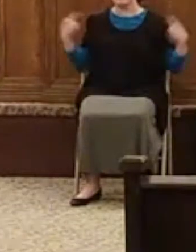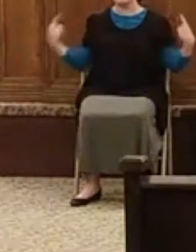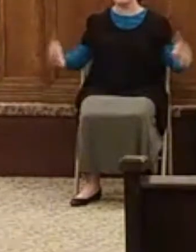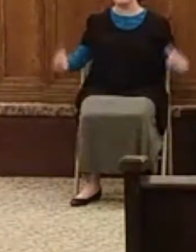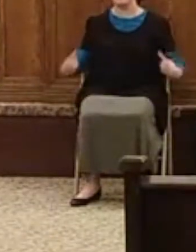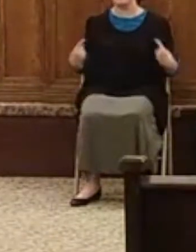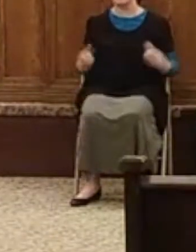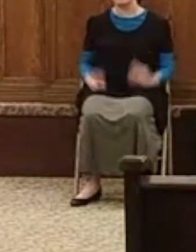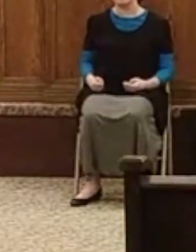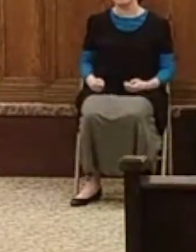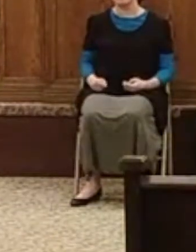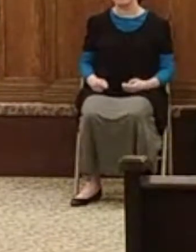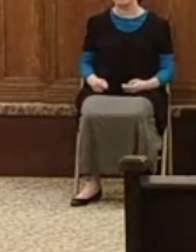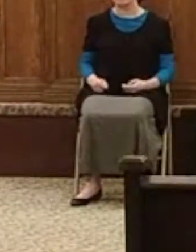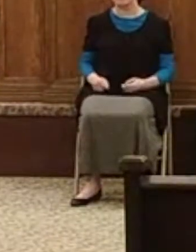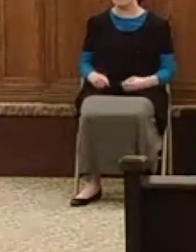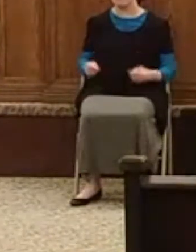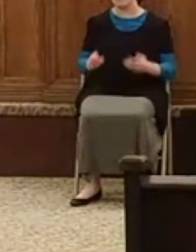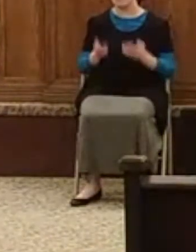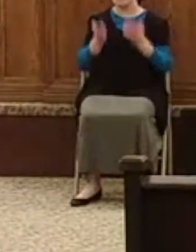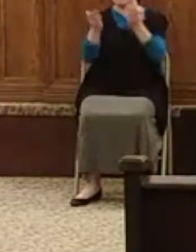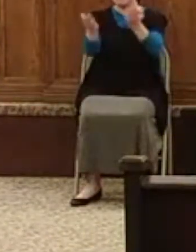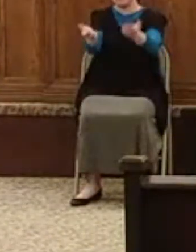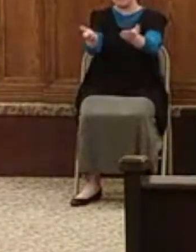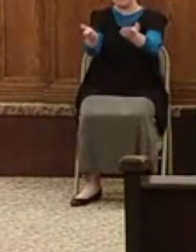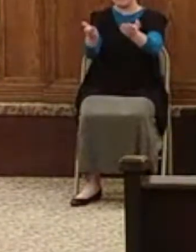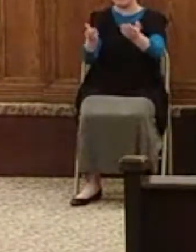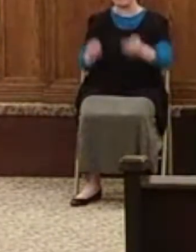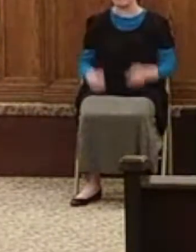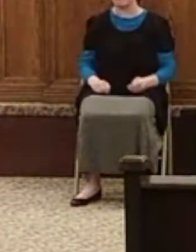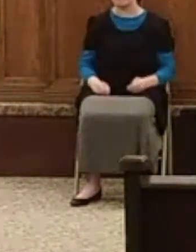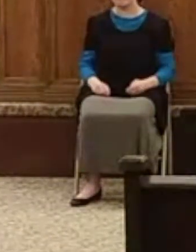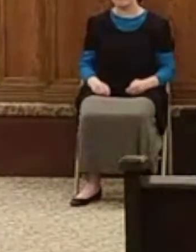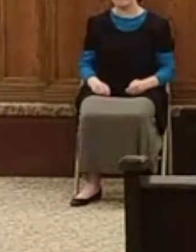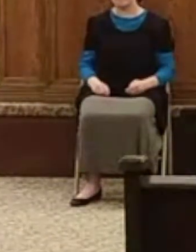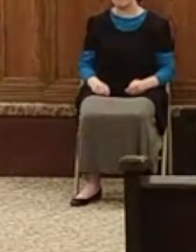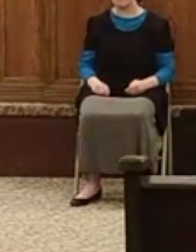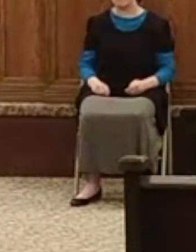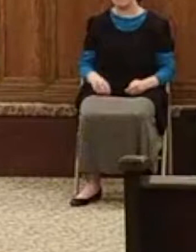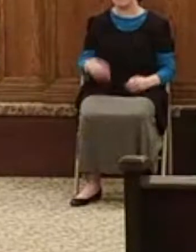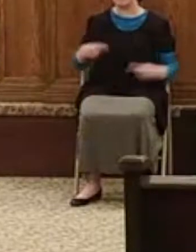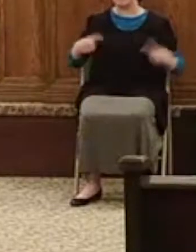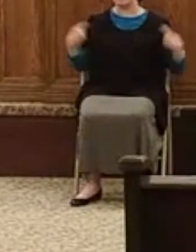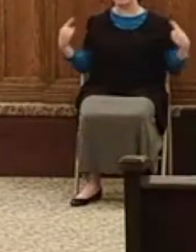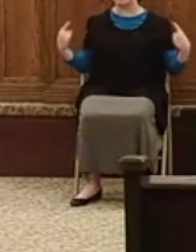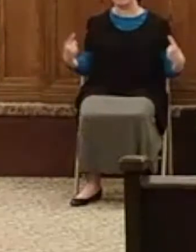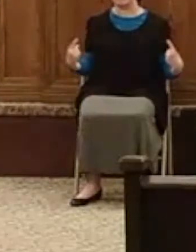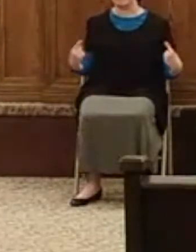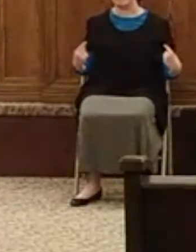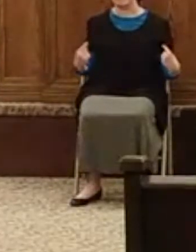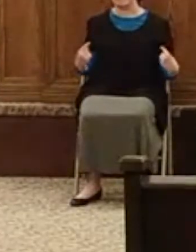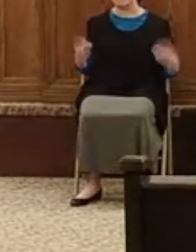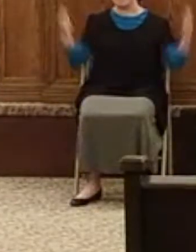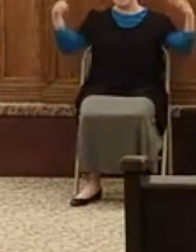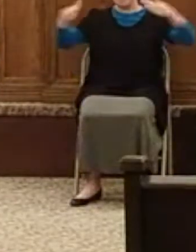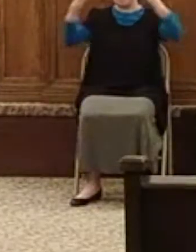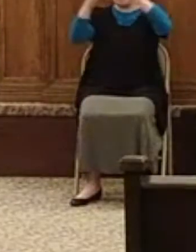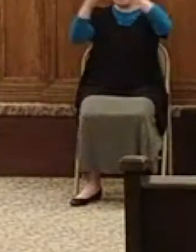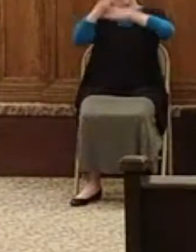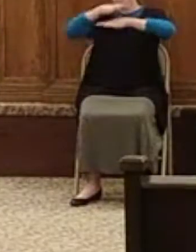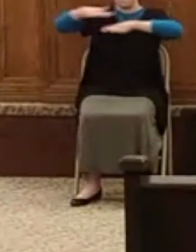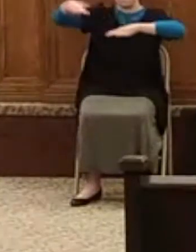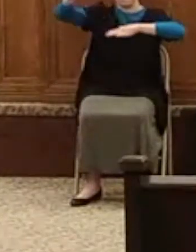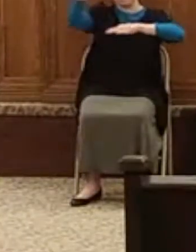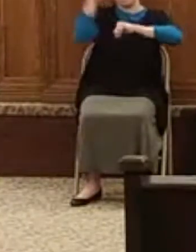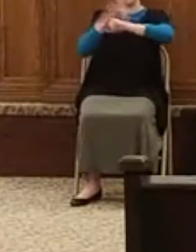our sins, nor rewarded us according to our iniquity. For as the heaven is